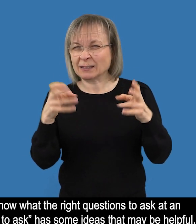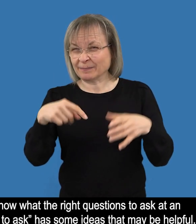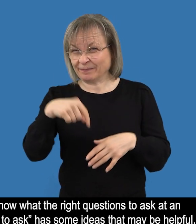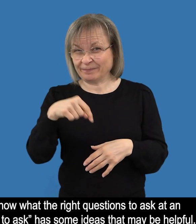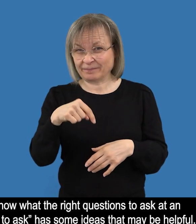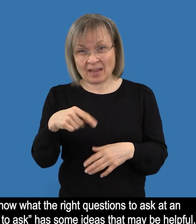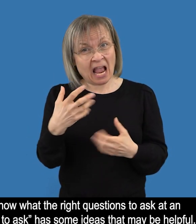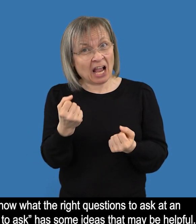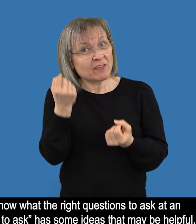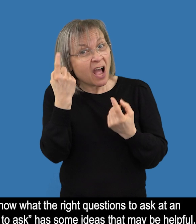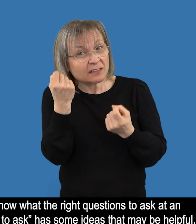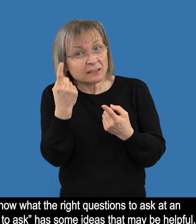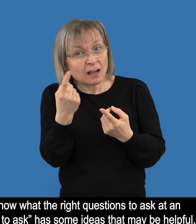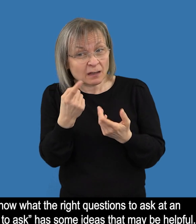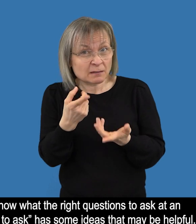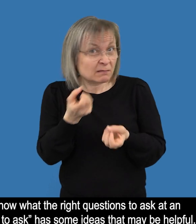be helpful.